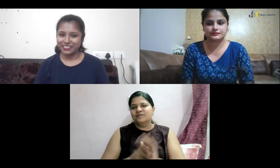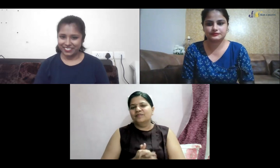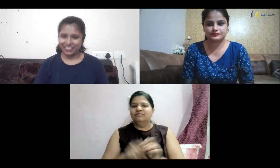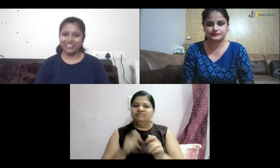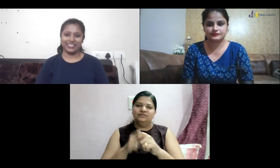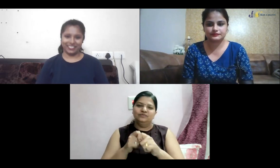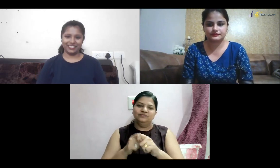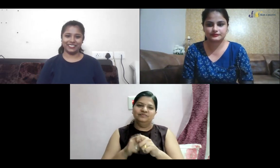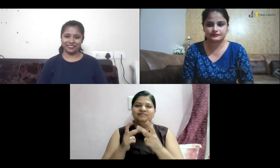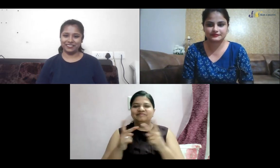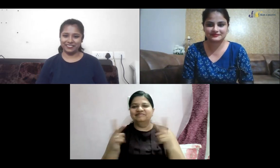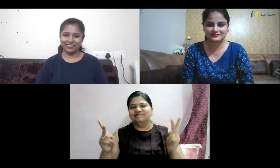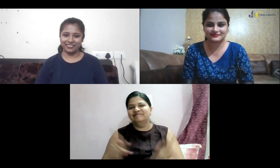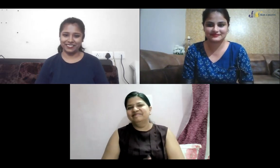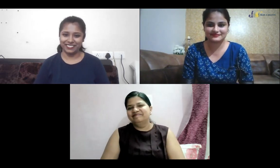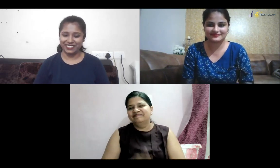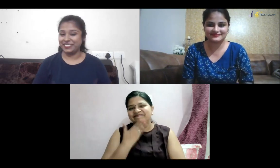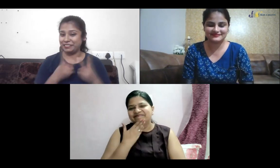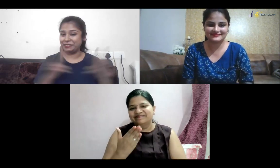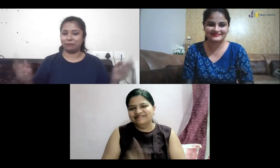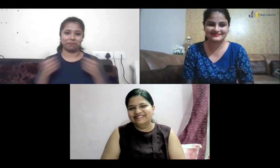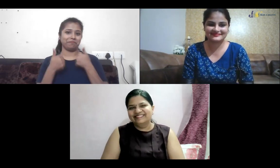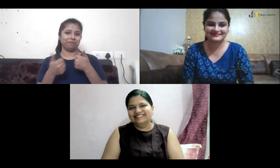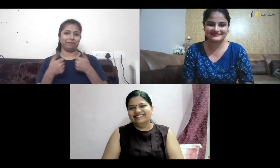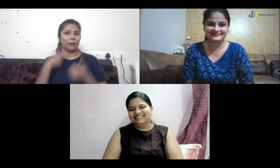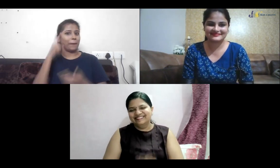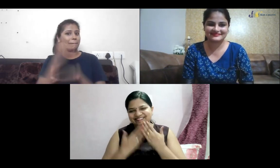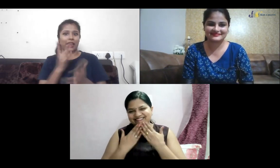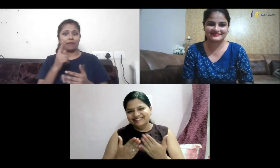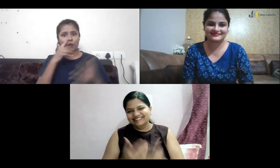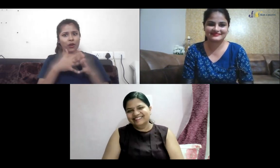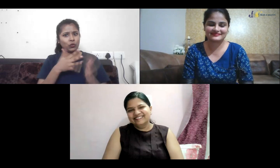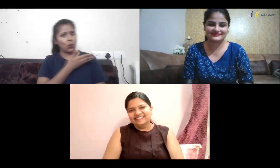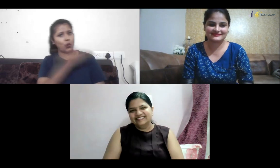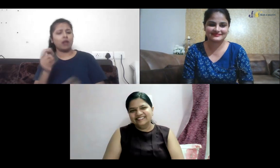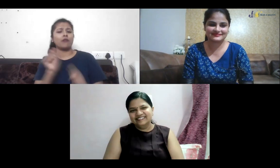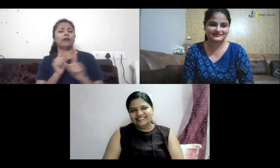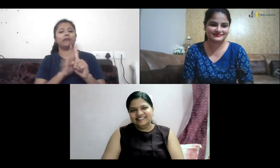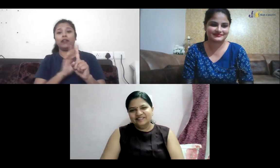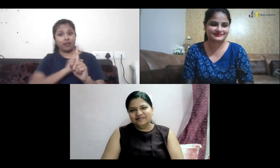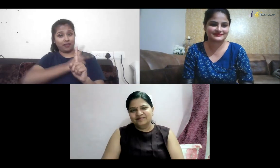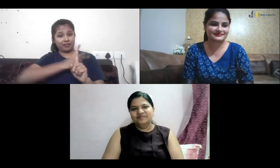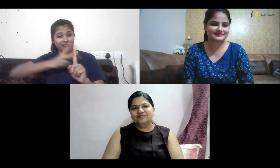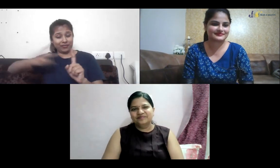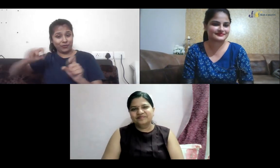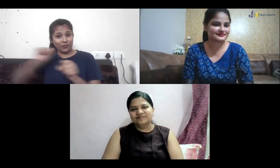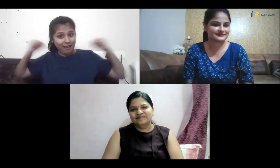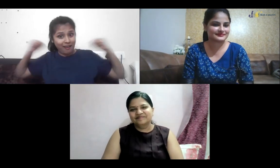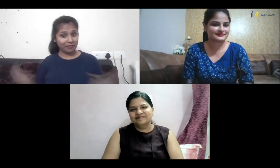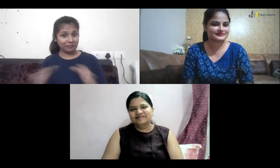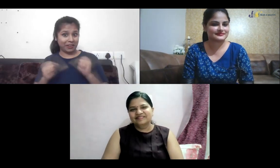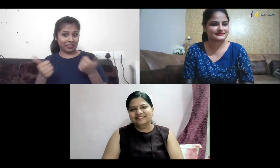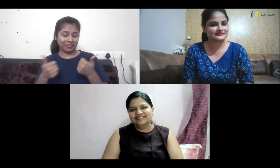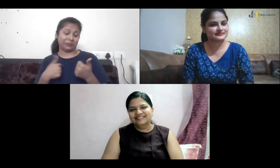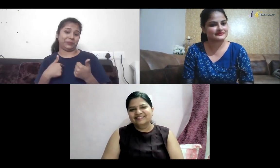year. I'm still pursuing. So I have worked in different sectors. That's very impactful. I can see